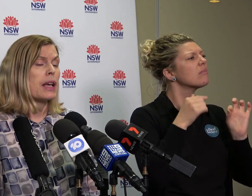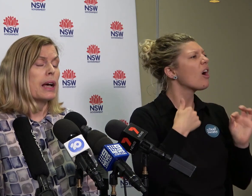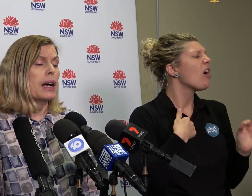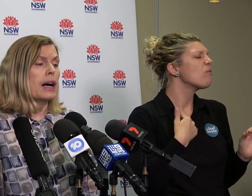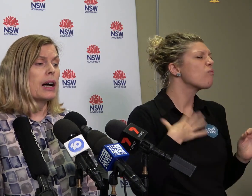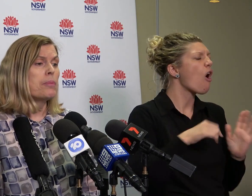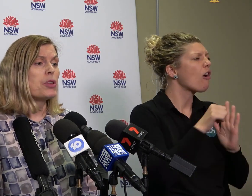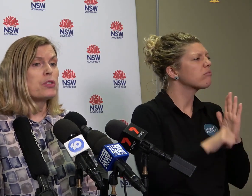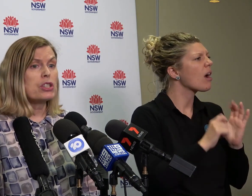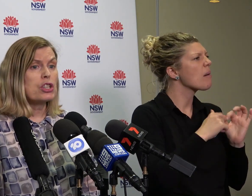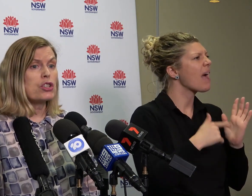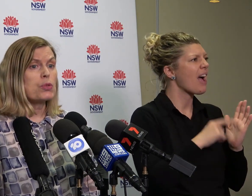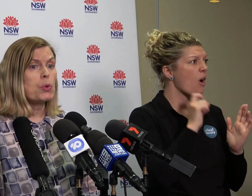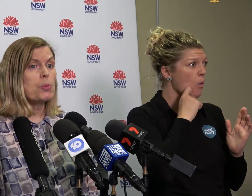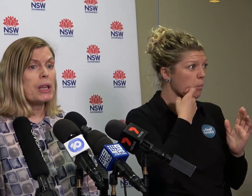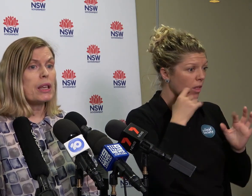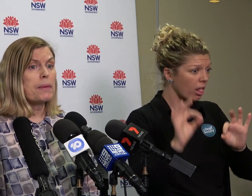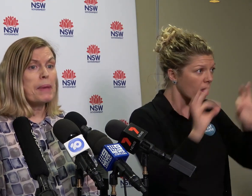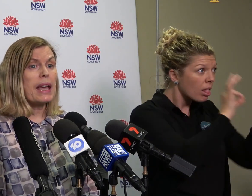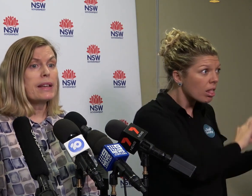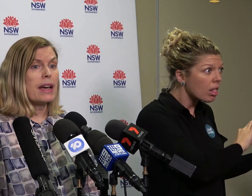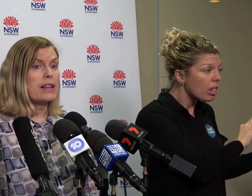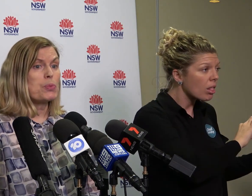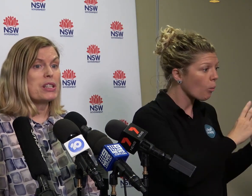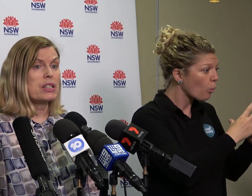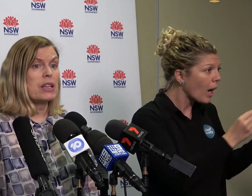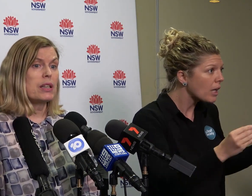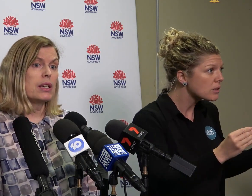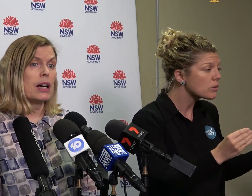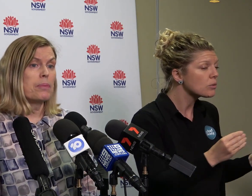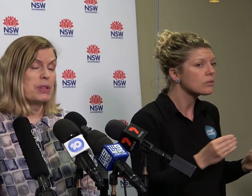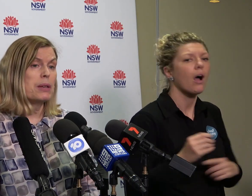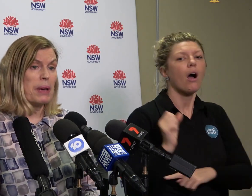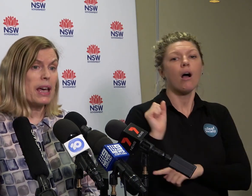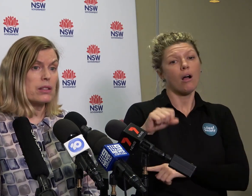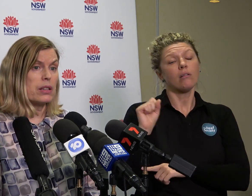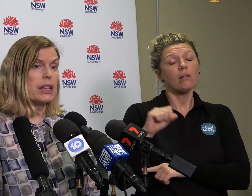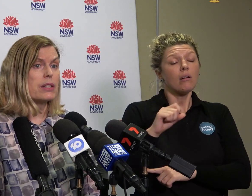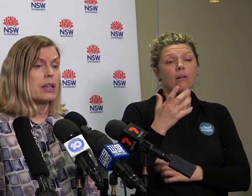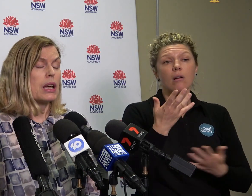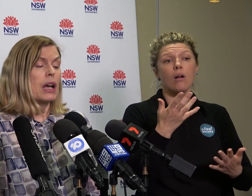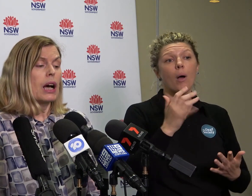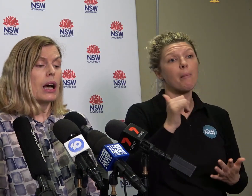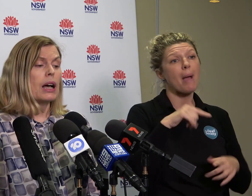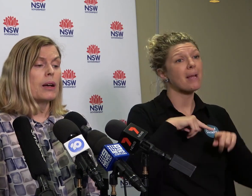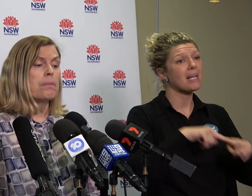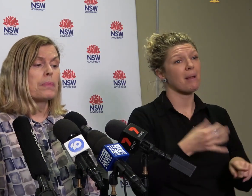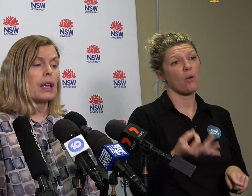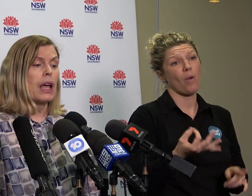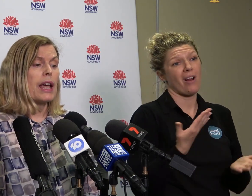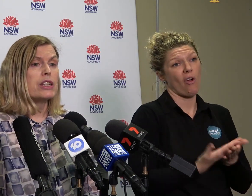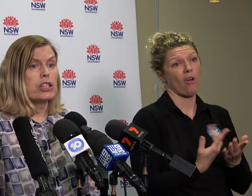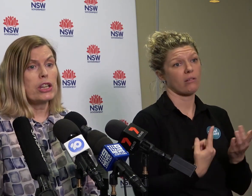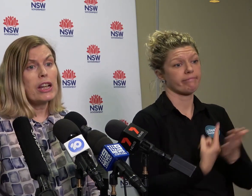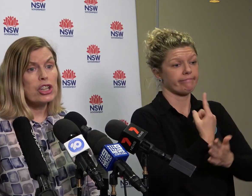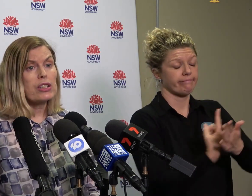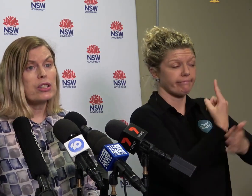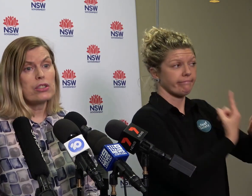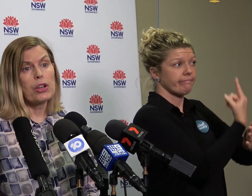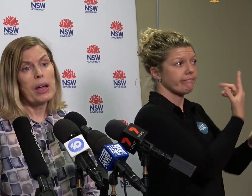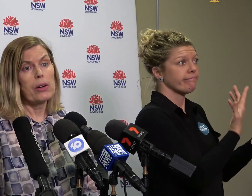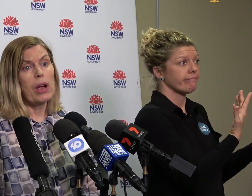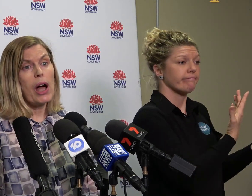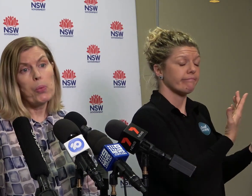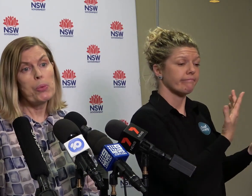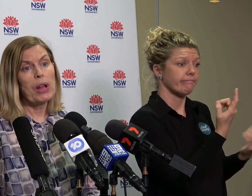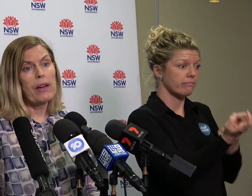demand. Those decisions will be made as we see the impact hit and